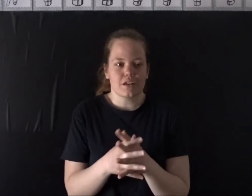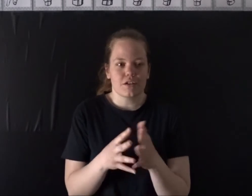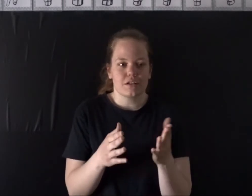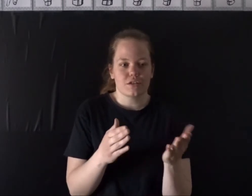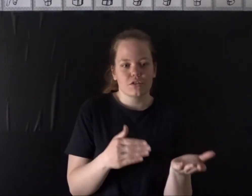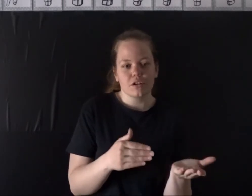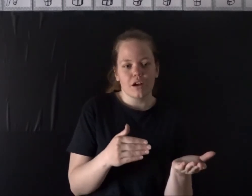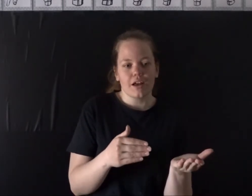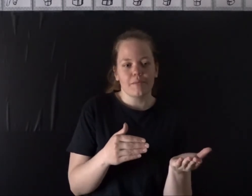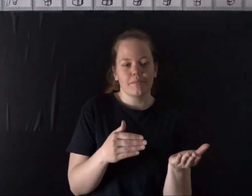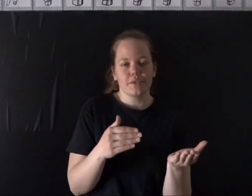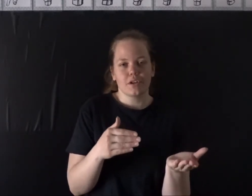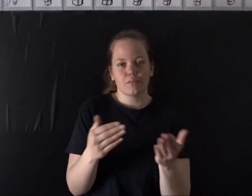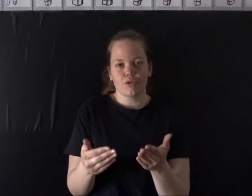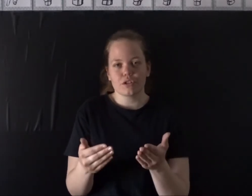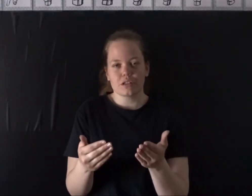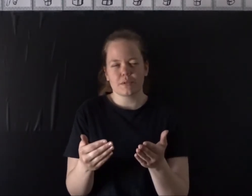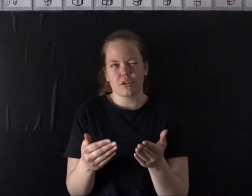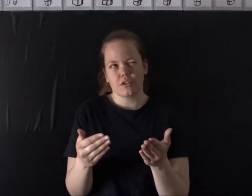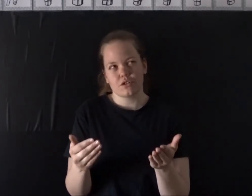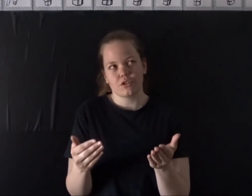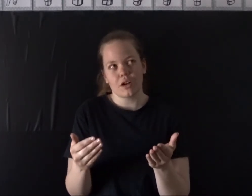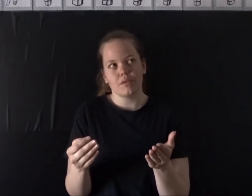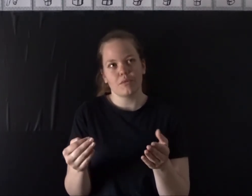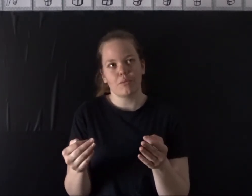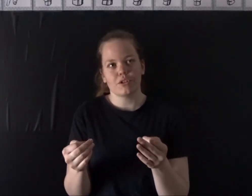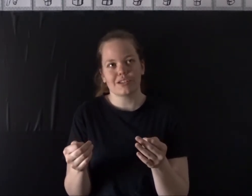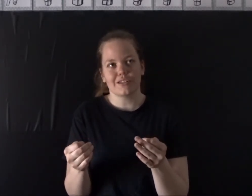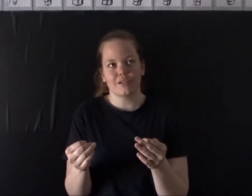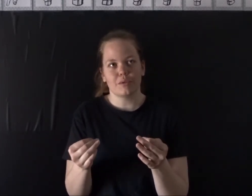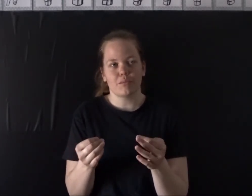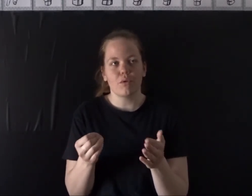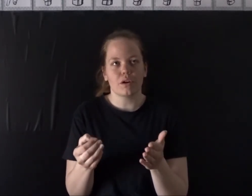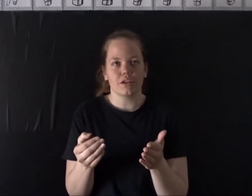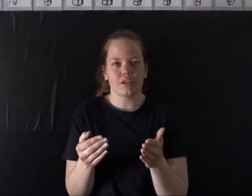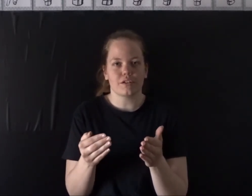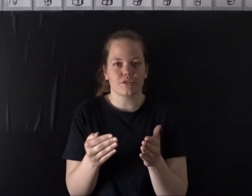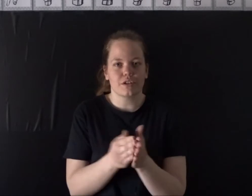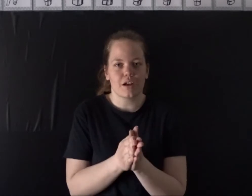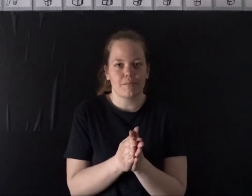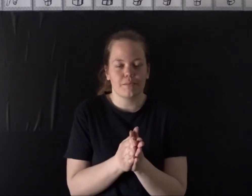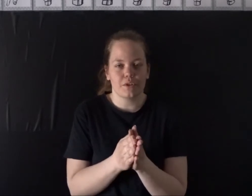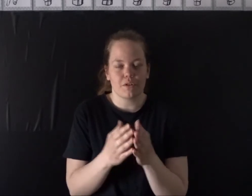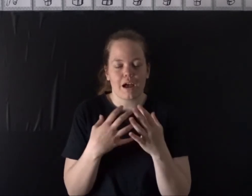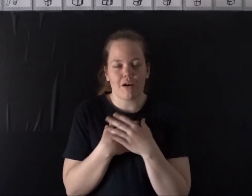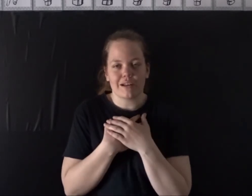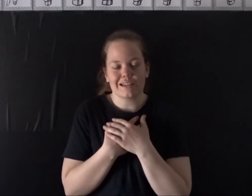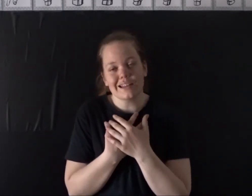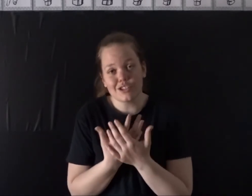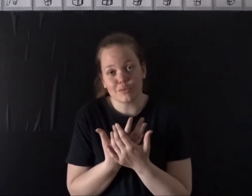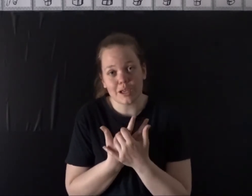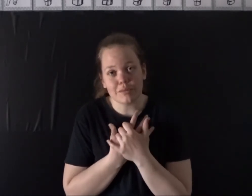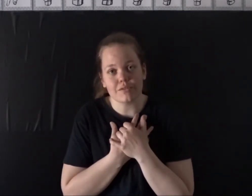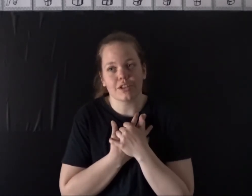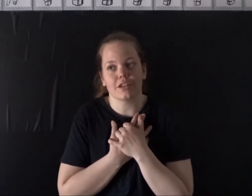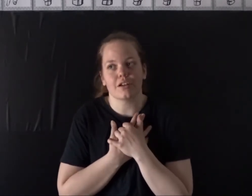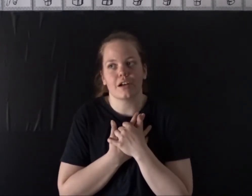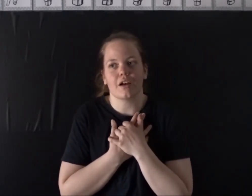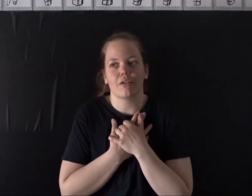can describe your emotions, but you can describe them almost a little bit more. You can describe, how intense you might be feeling, or